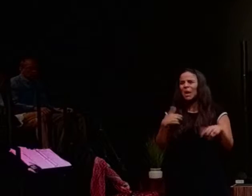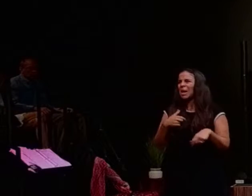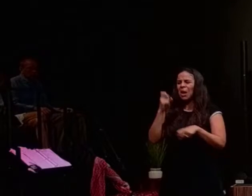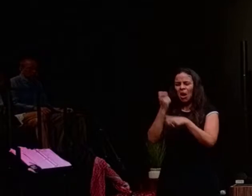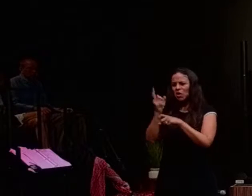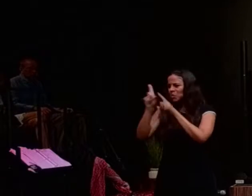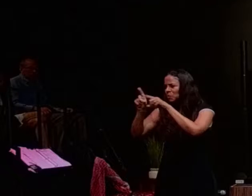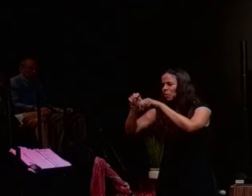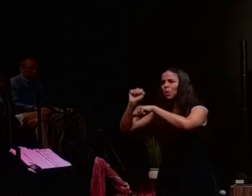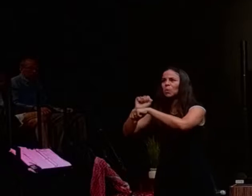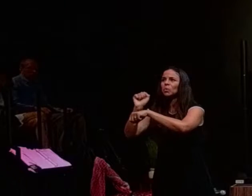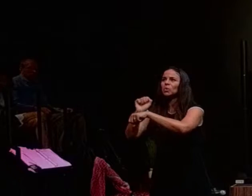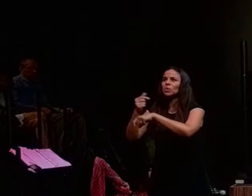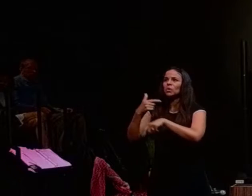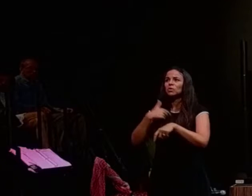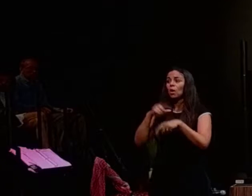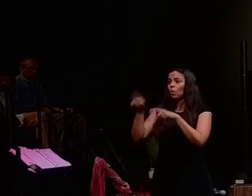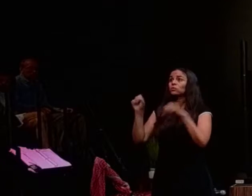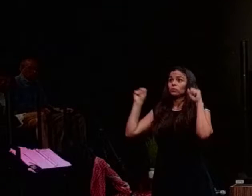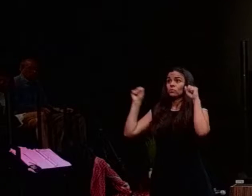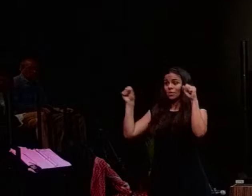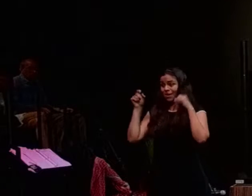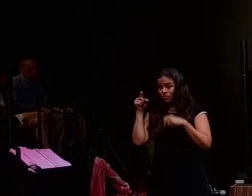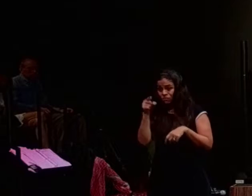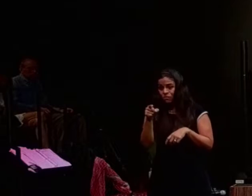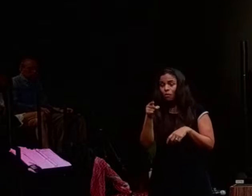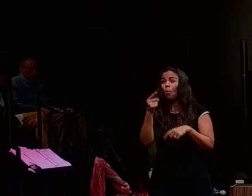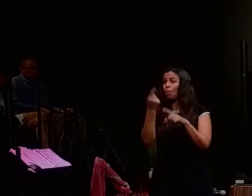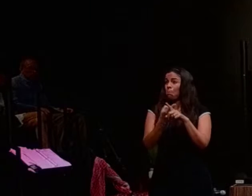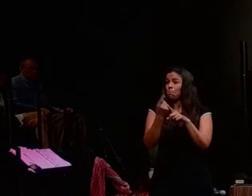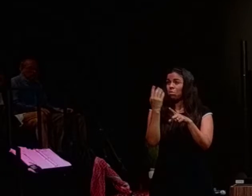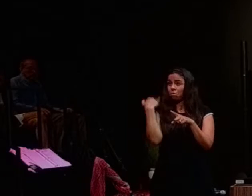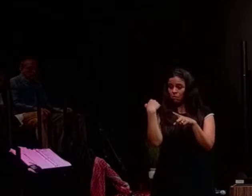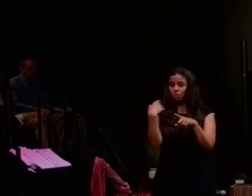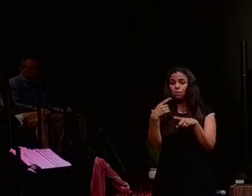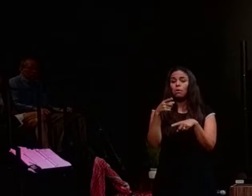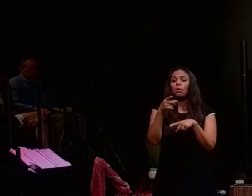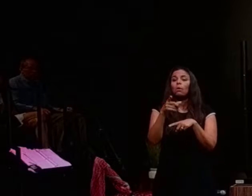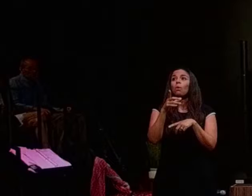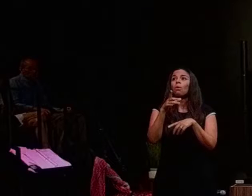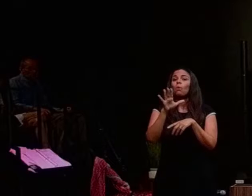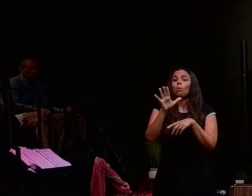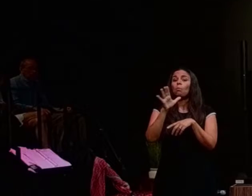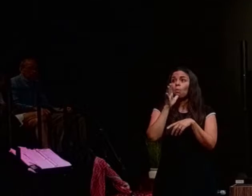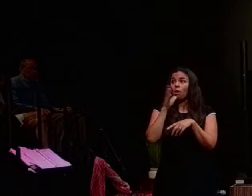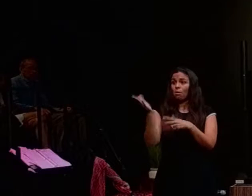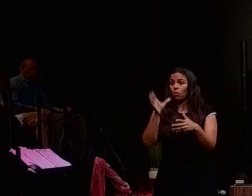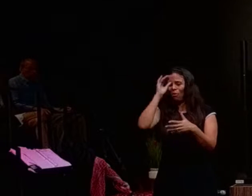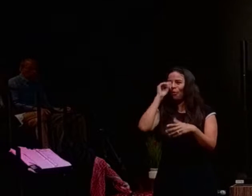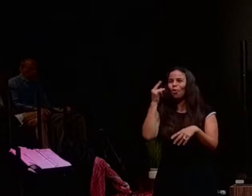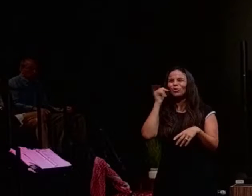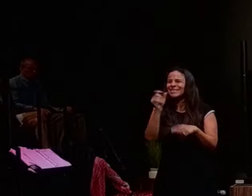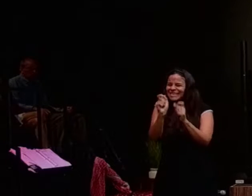It was hard to look at. I went to a workout a month ago, and there one of the moms and brother, her boy with her, looked just like the